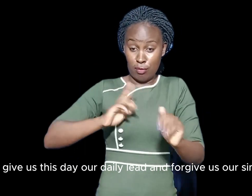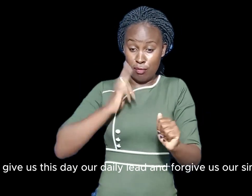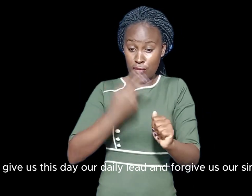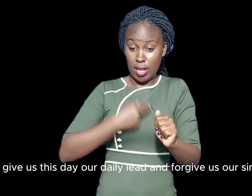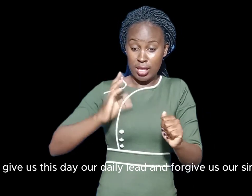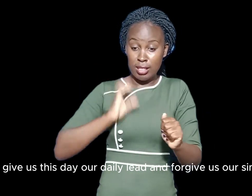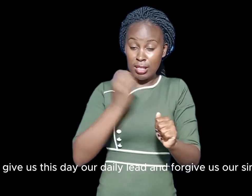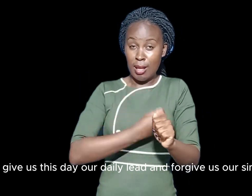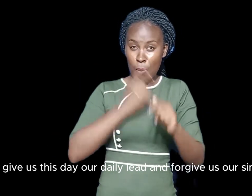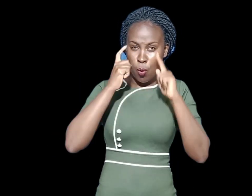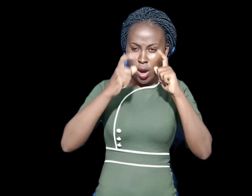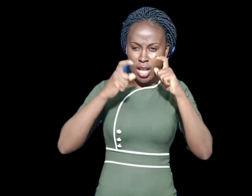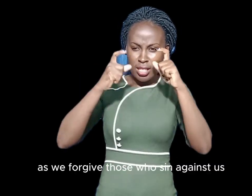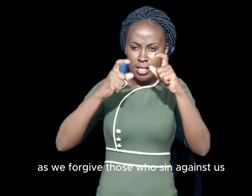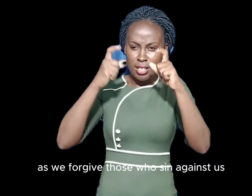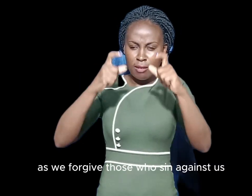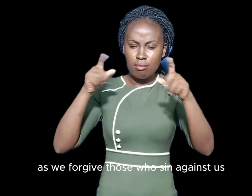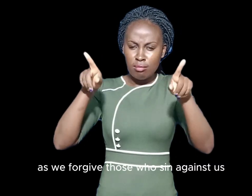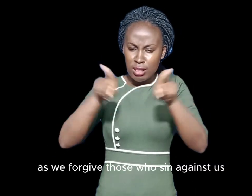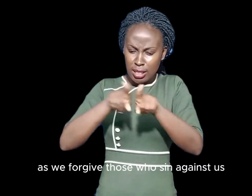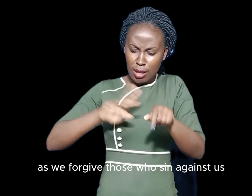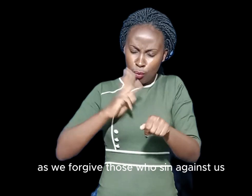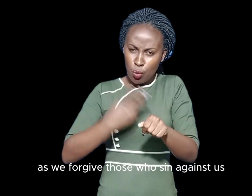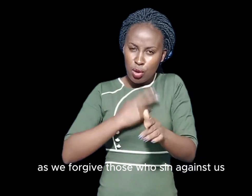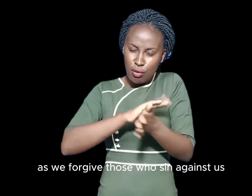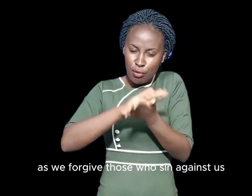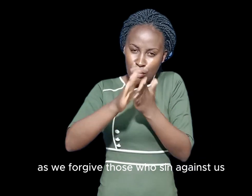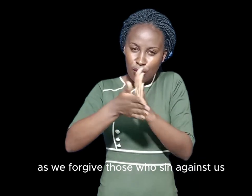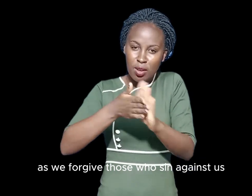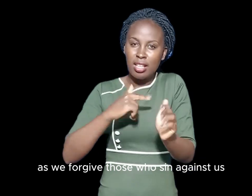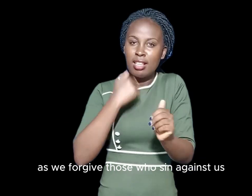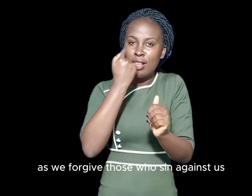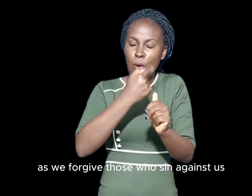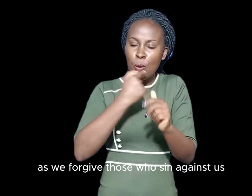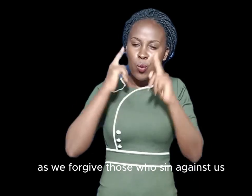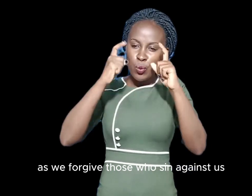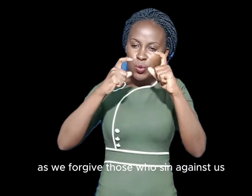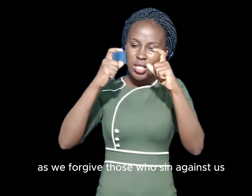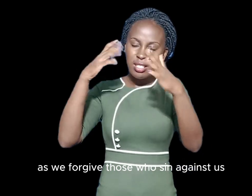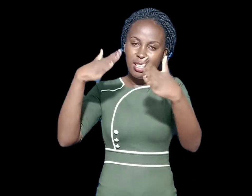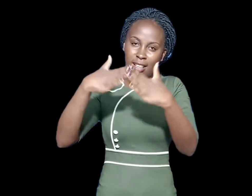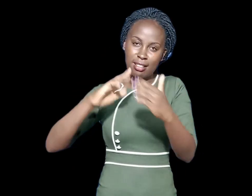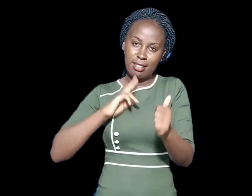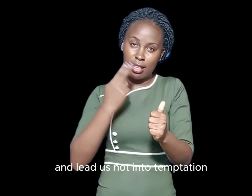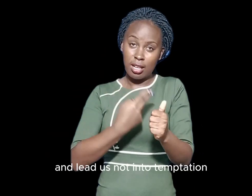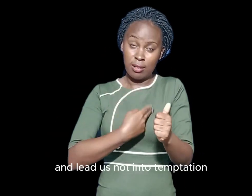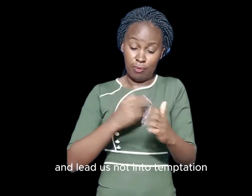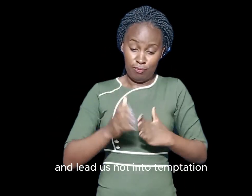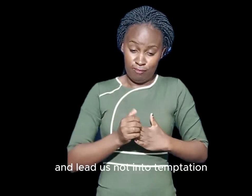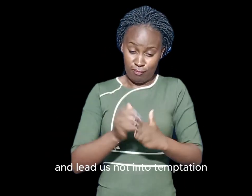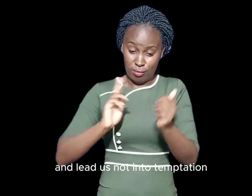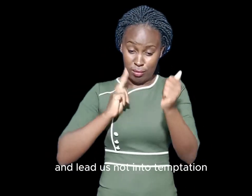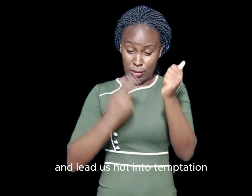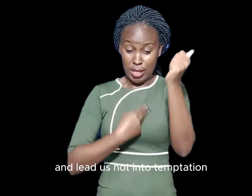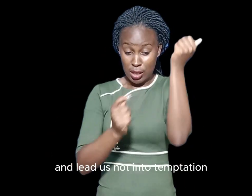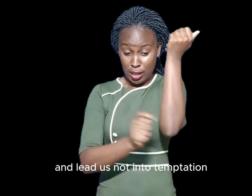sins as we forgive those who sin against us. And lead us not into